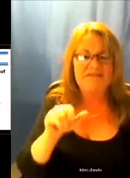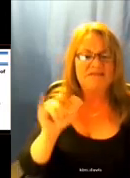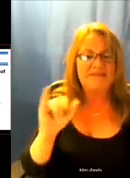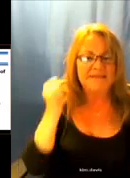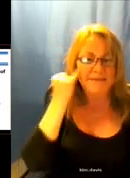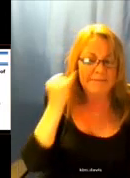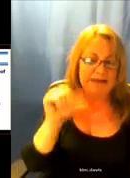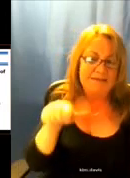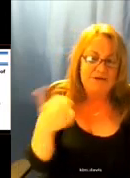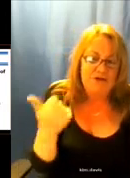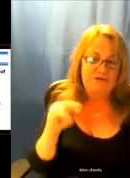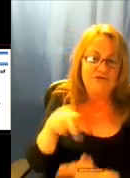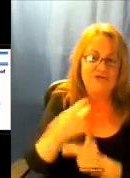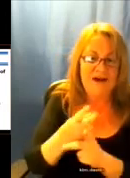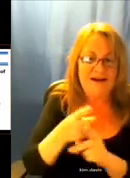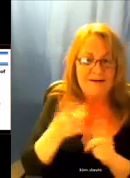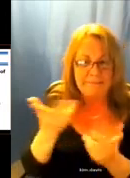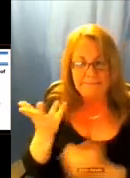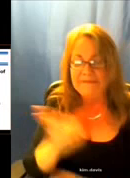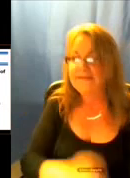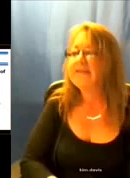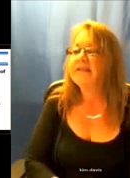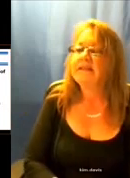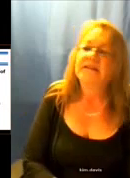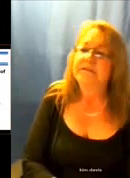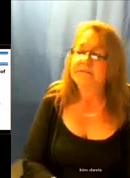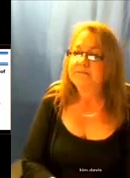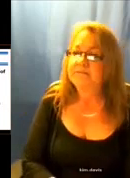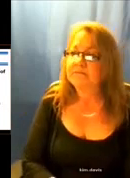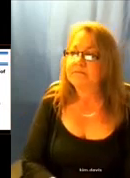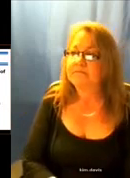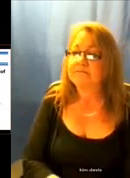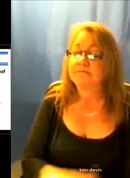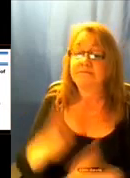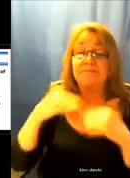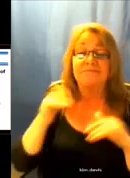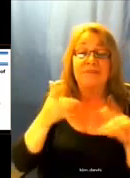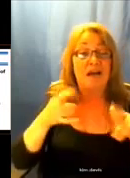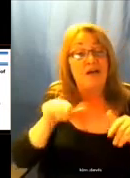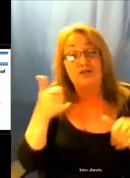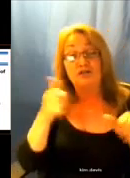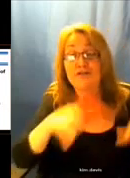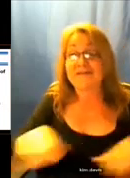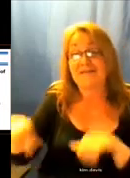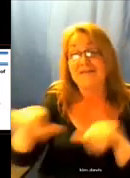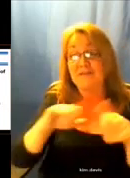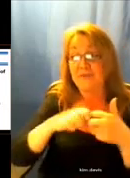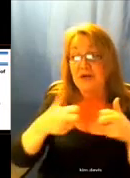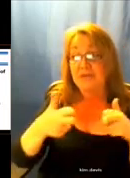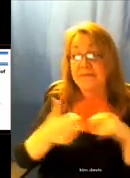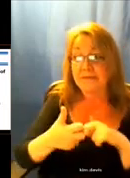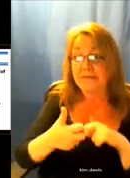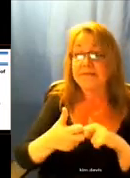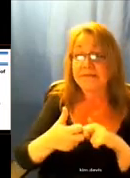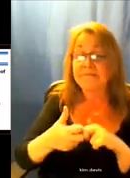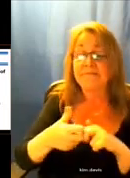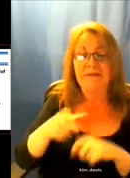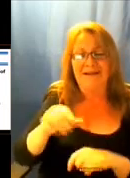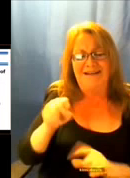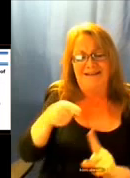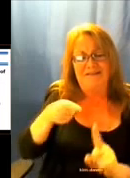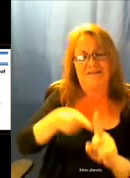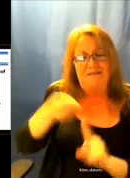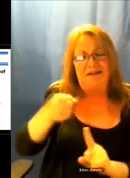the common, I'm not sure if I'm providing this exactly right, but the common right is also included. But there's